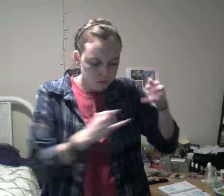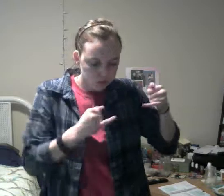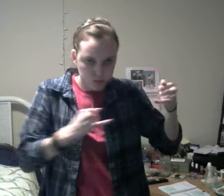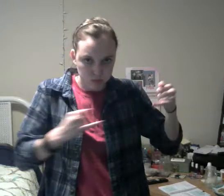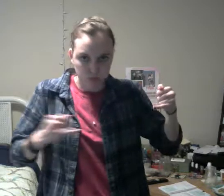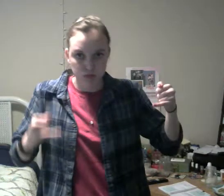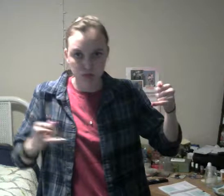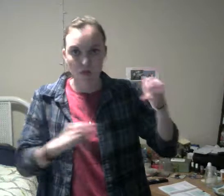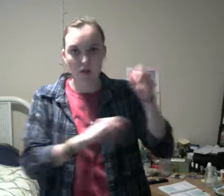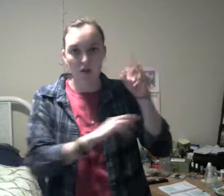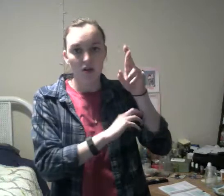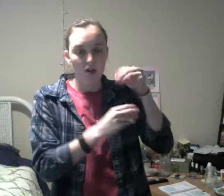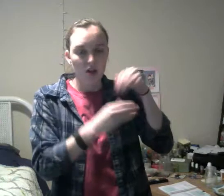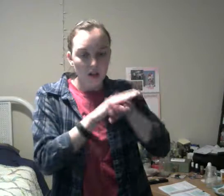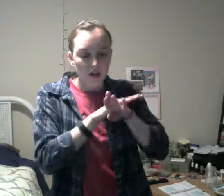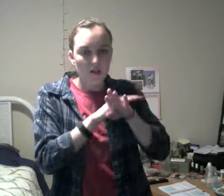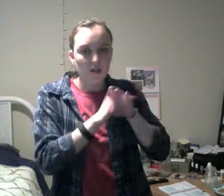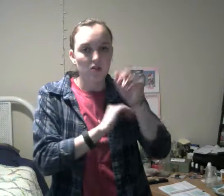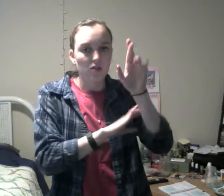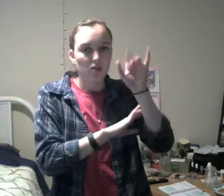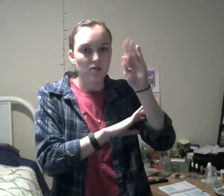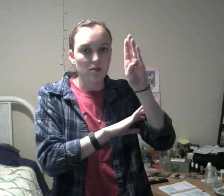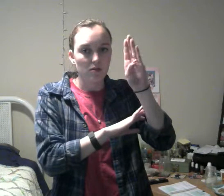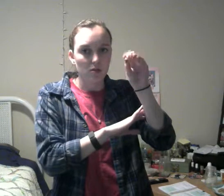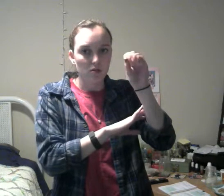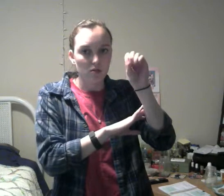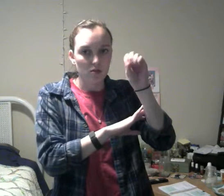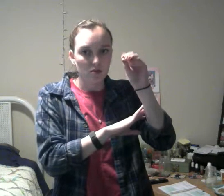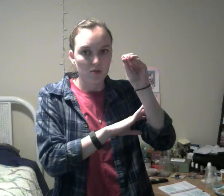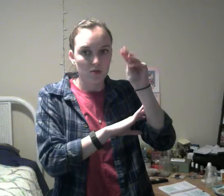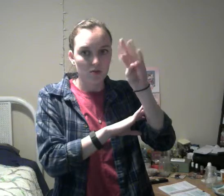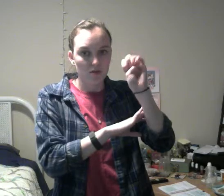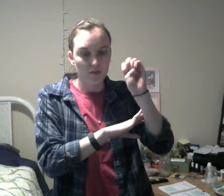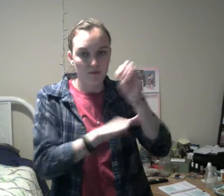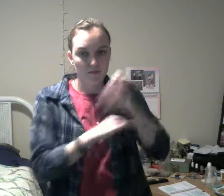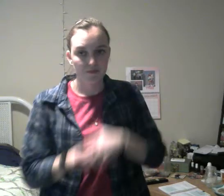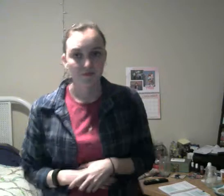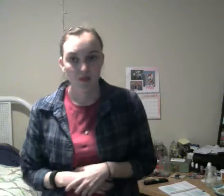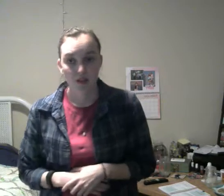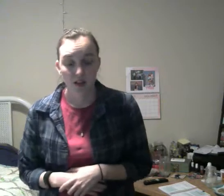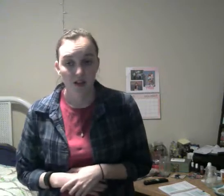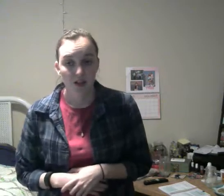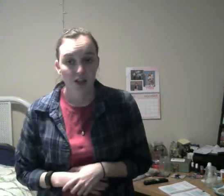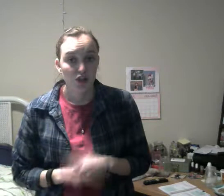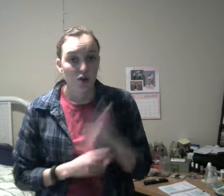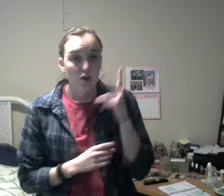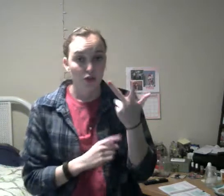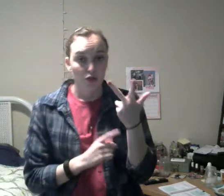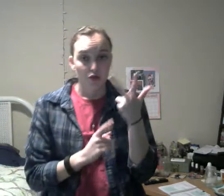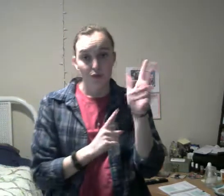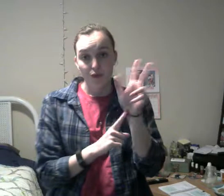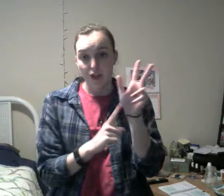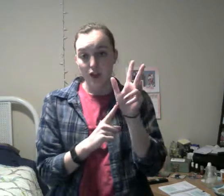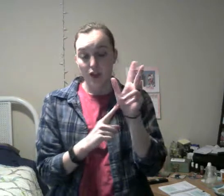and basically it has the message on how to make a protein. Every 3 letters, so every 3 letters inside the messenger